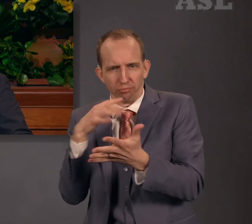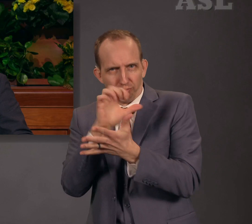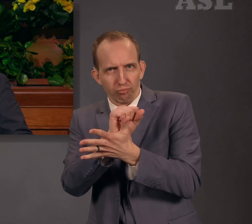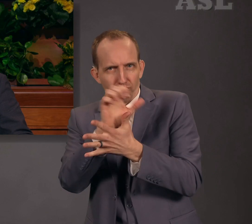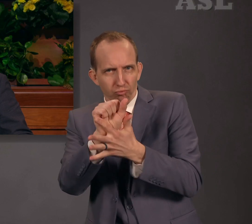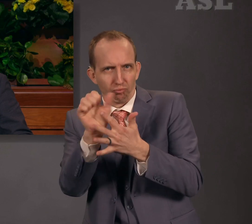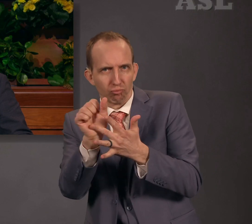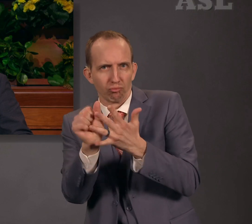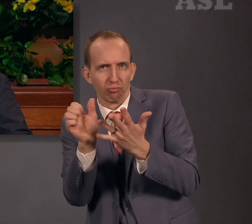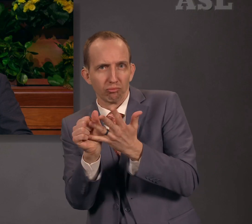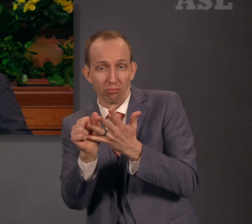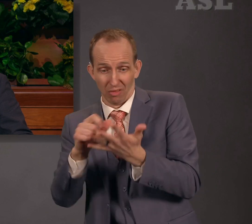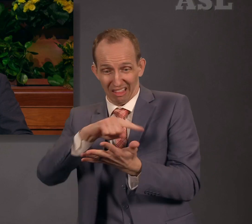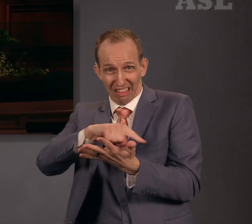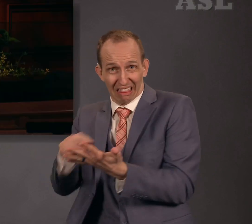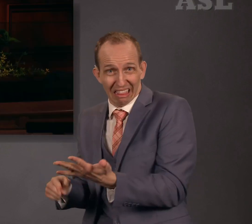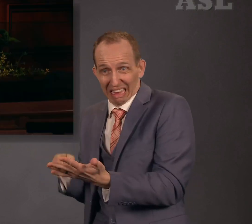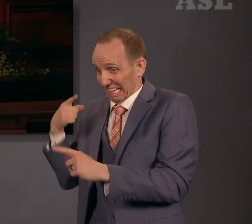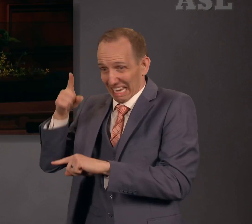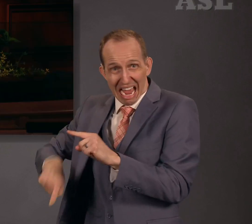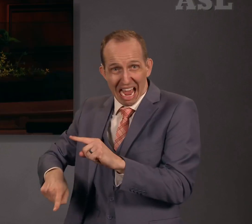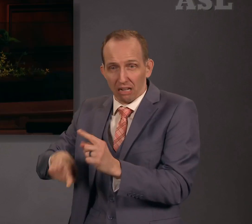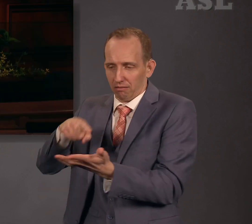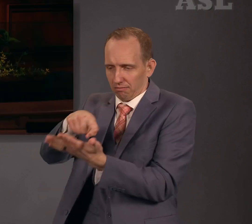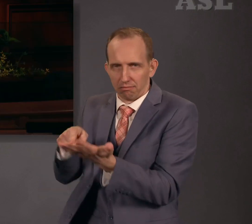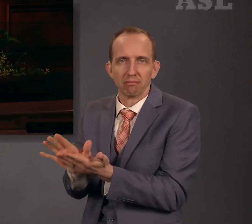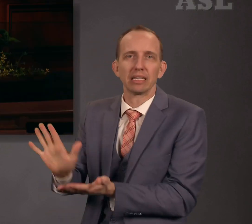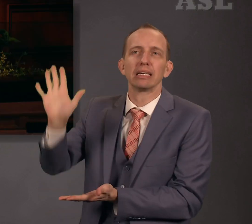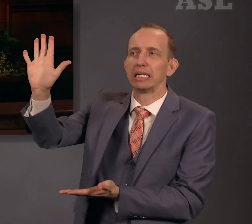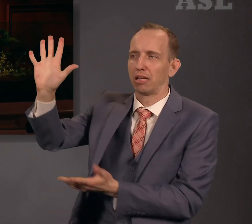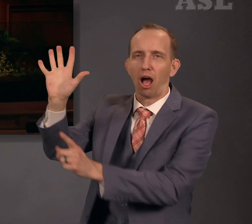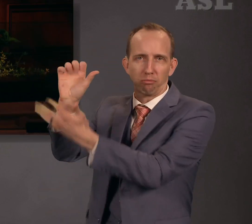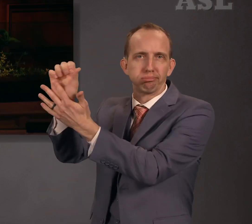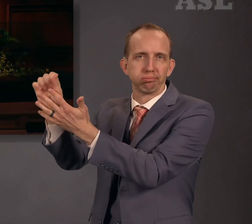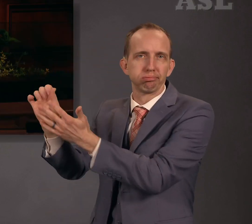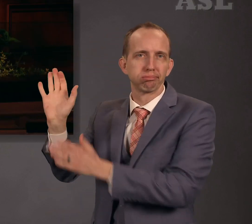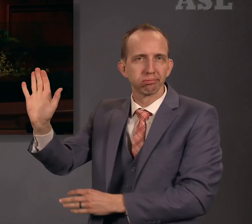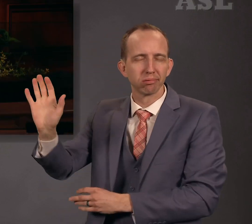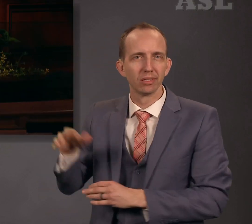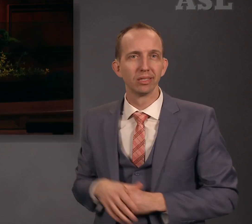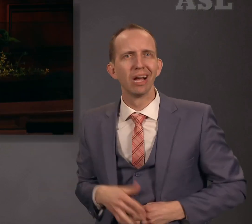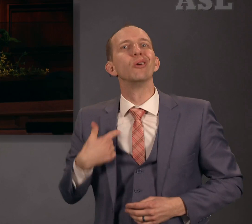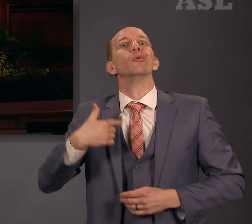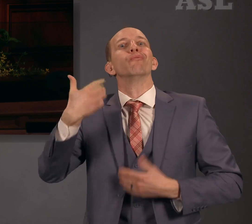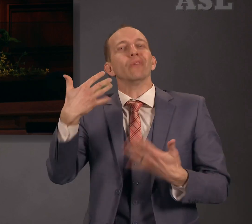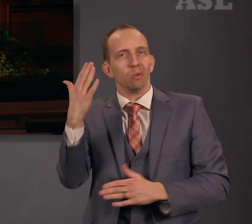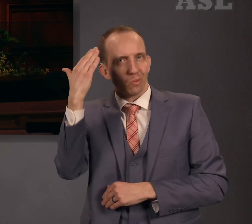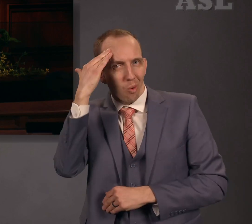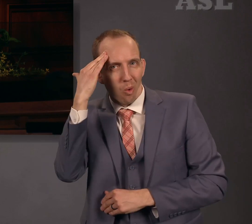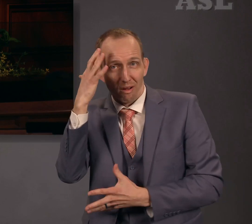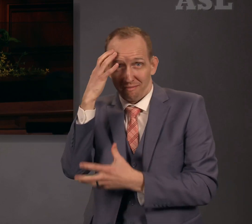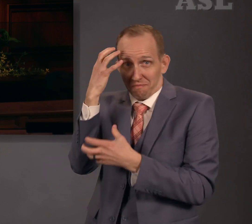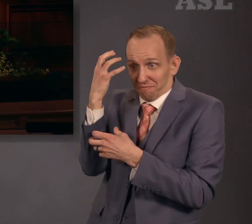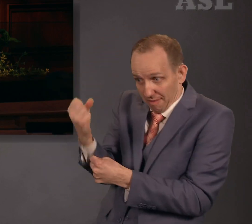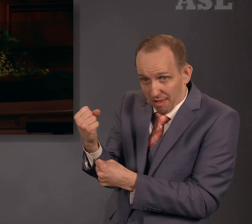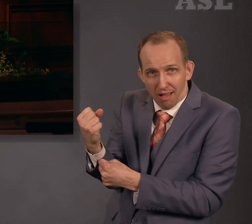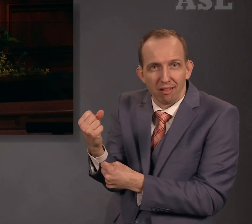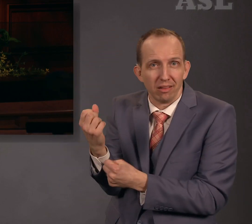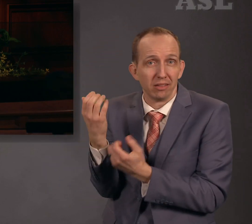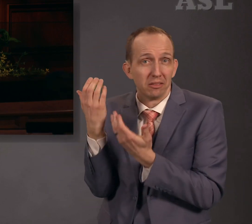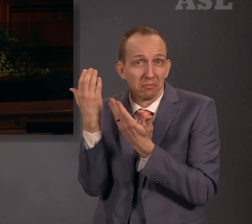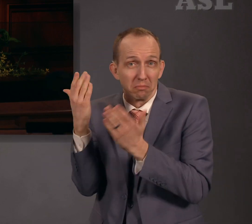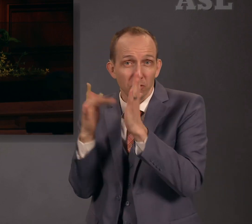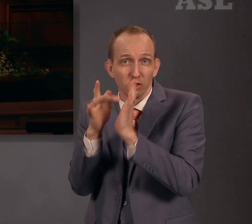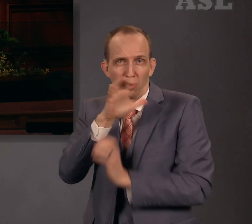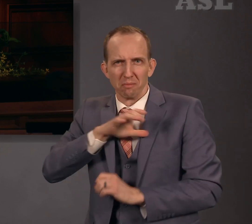what only he can do. We know that faith in the Lord Jesus Christ is a principle of action, and miracles do not produce